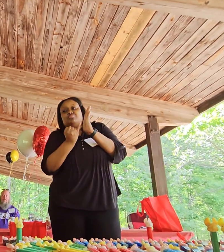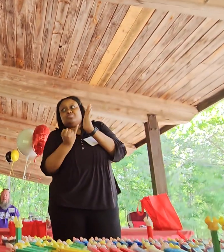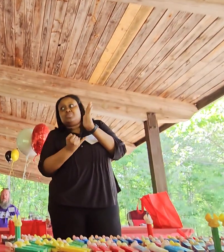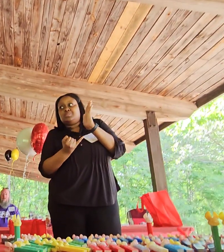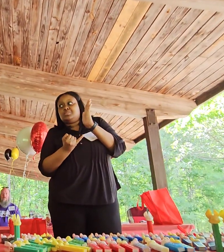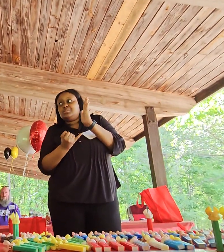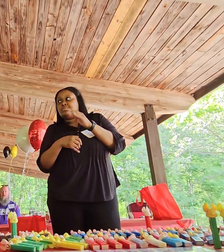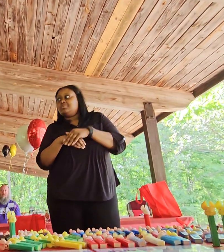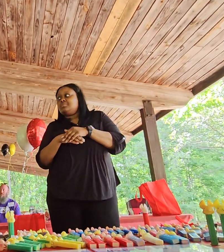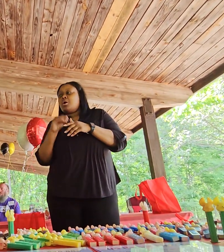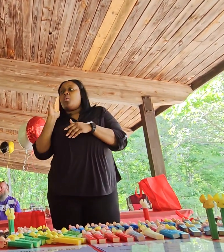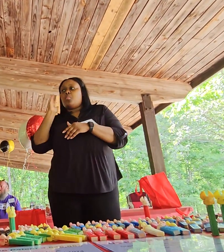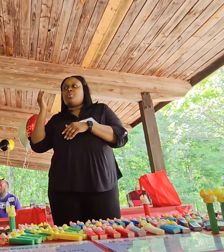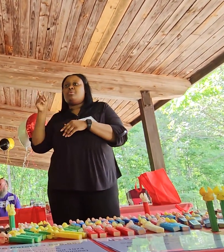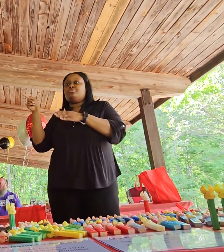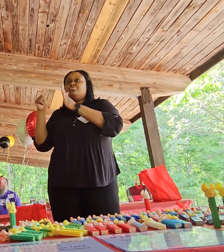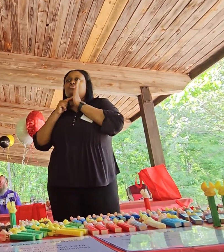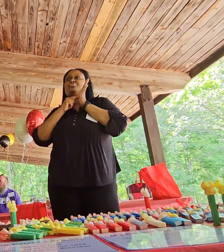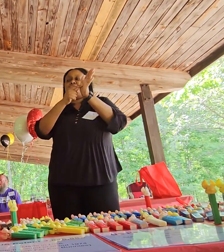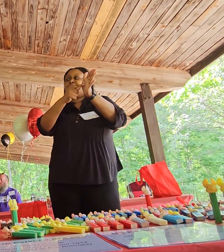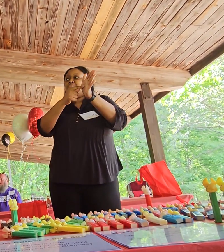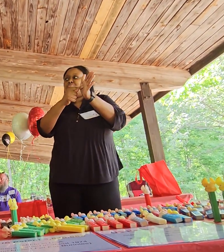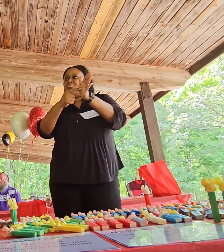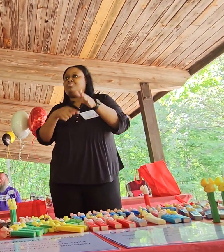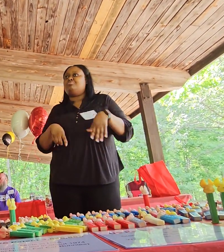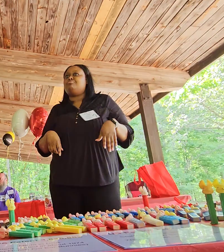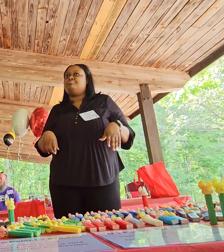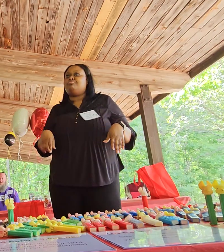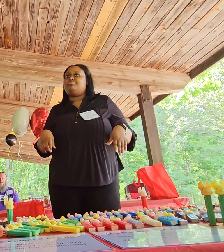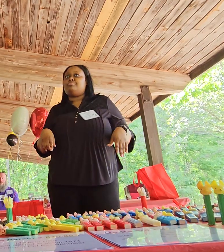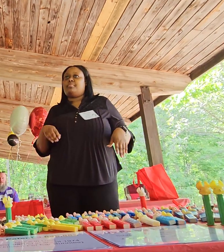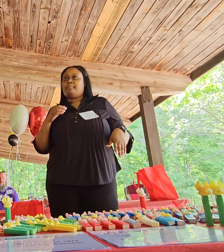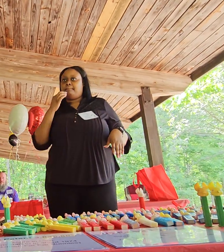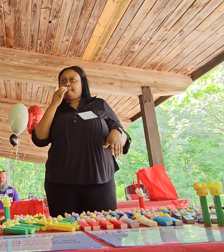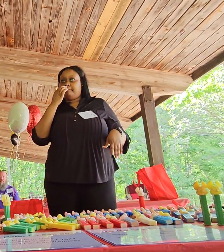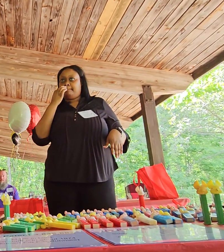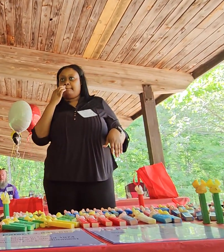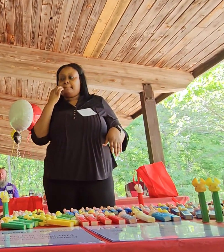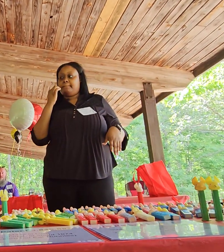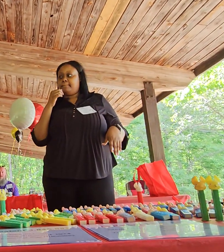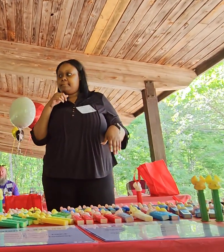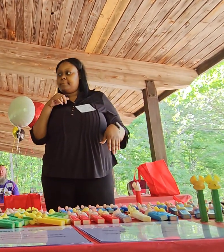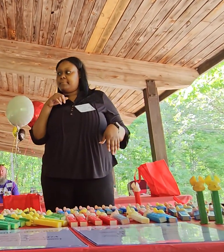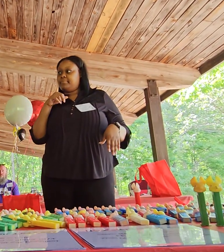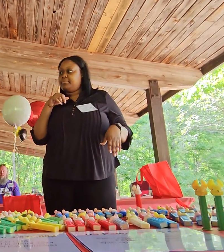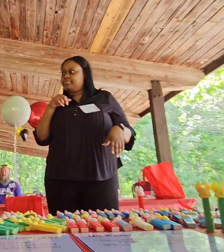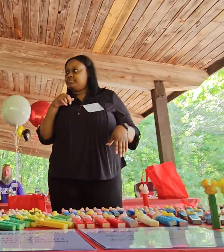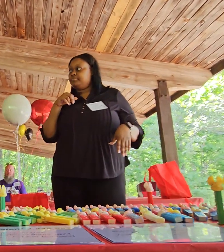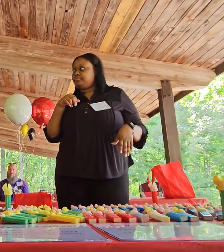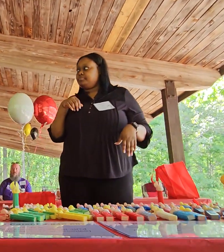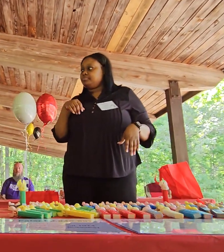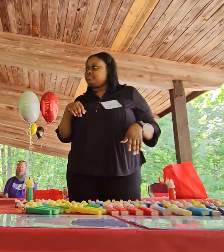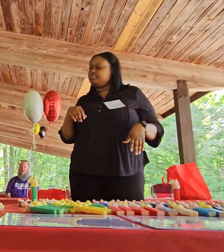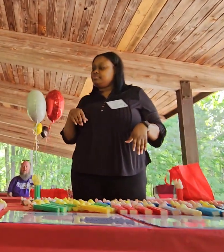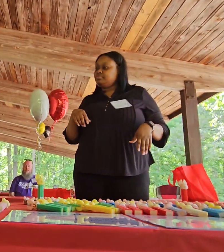over? Dave will show you. Sure. Yeah. And that way you can see it out when it's outside